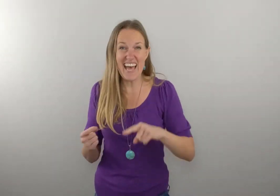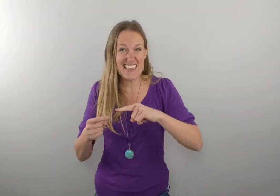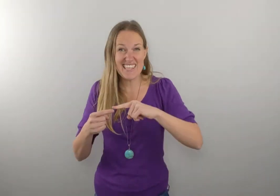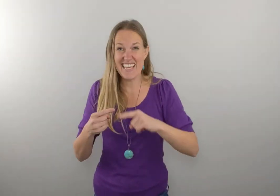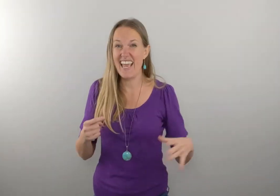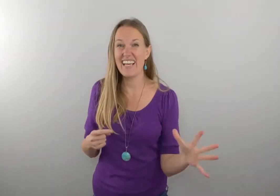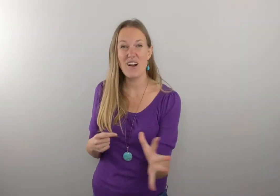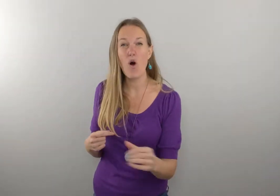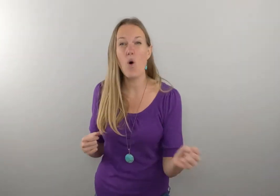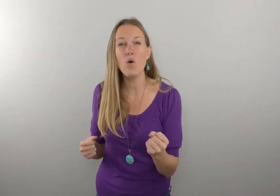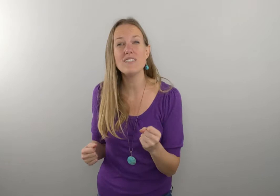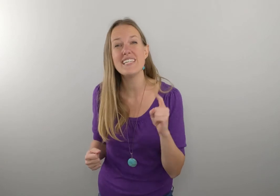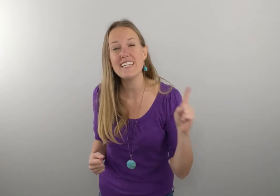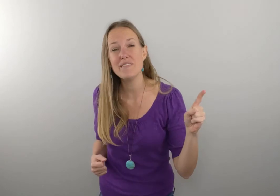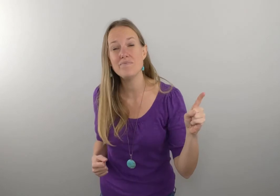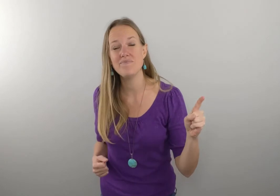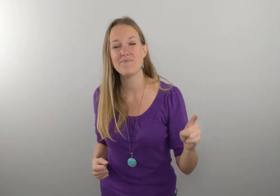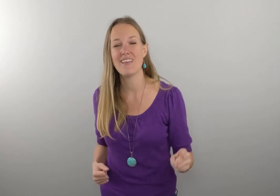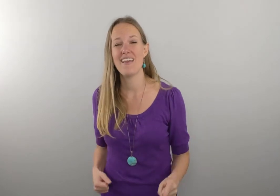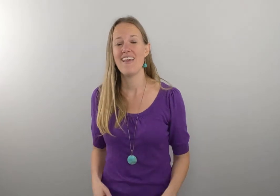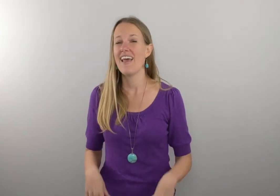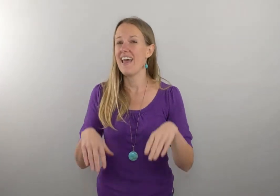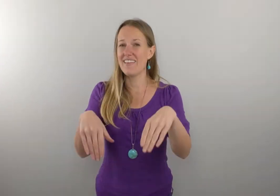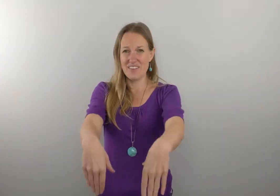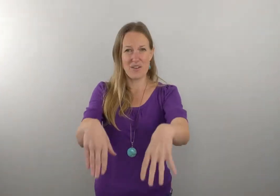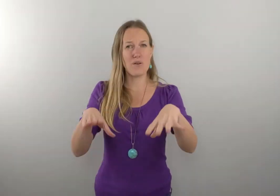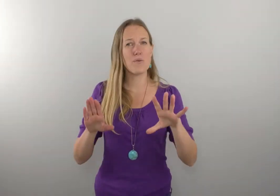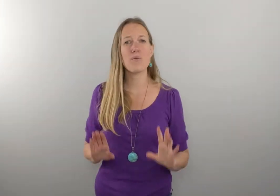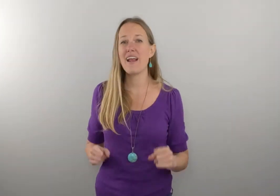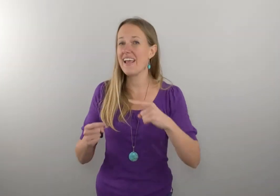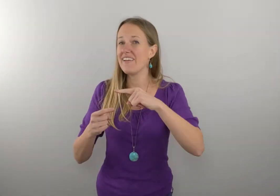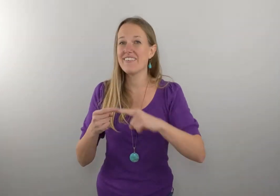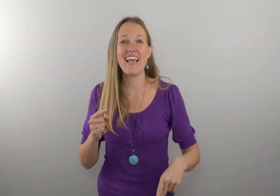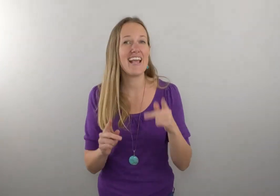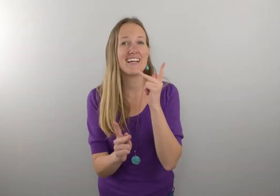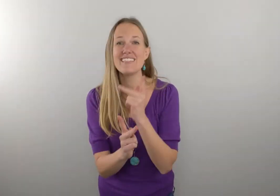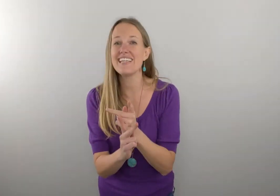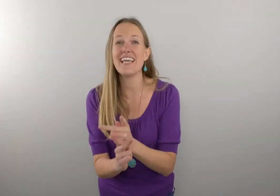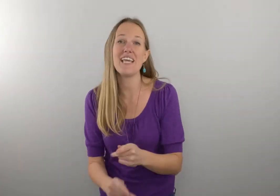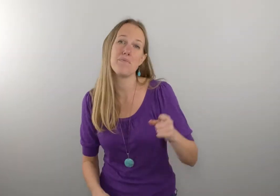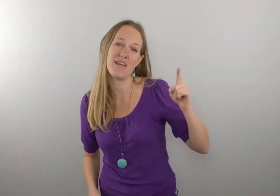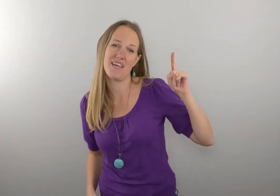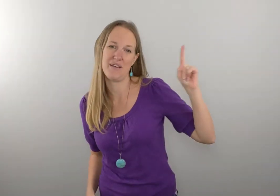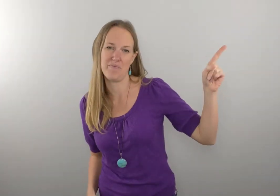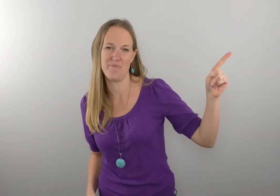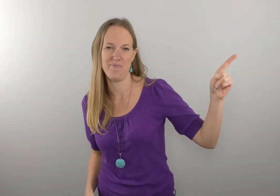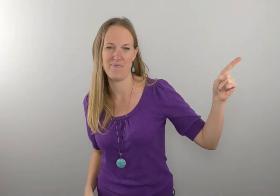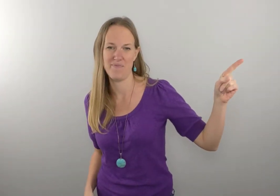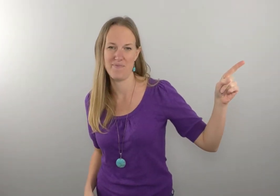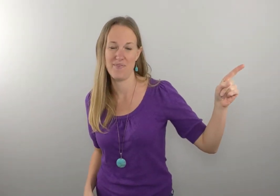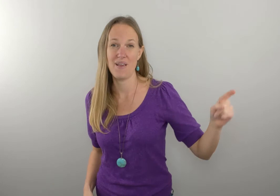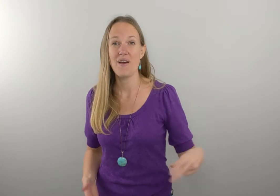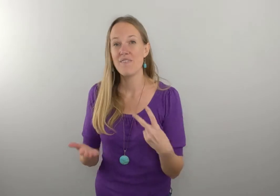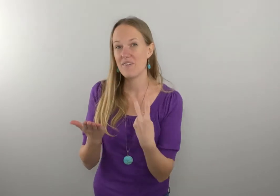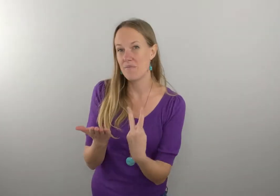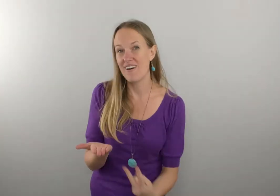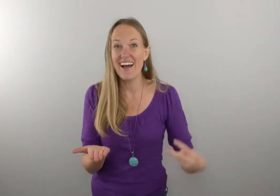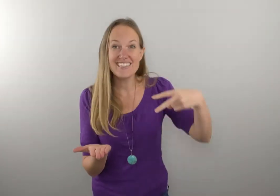Death can't hold him, and the grave can't keep him from